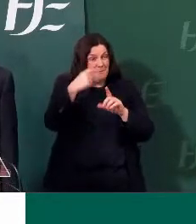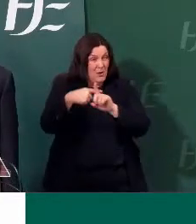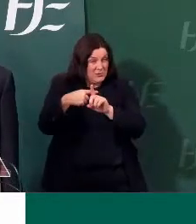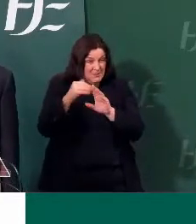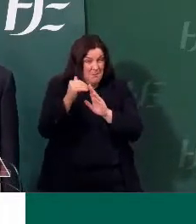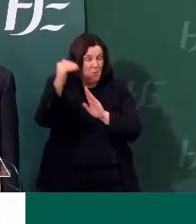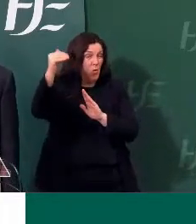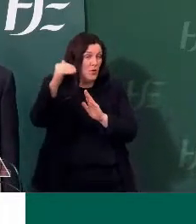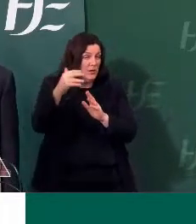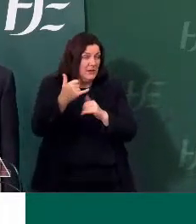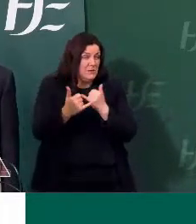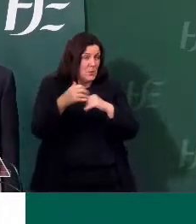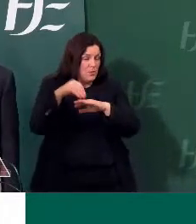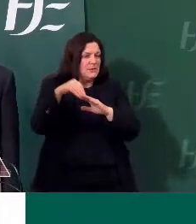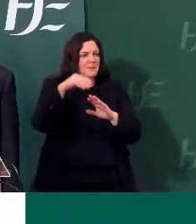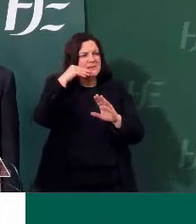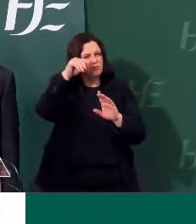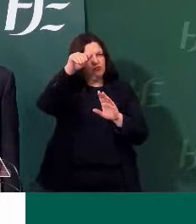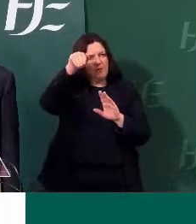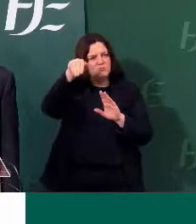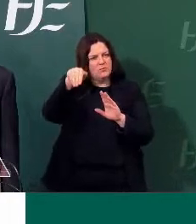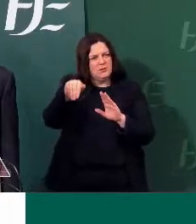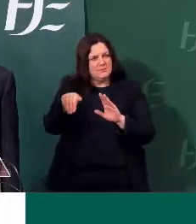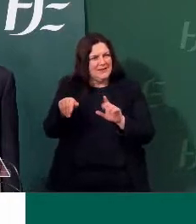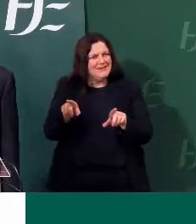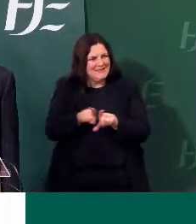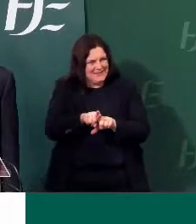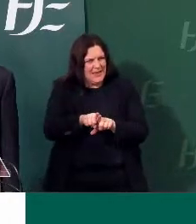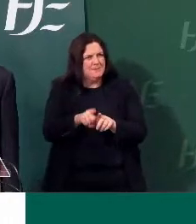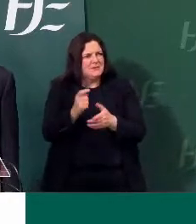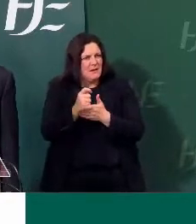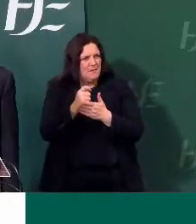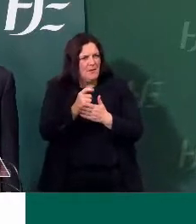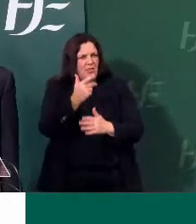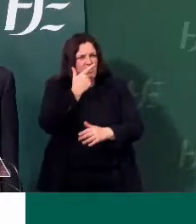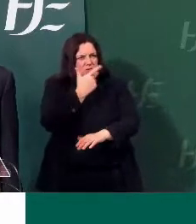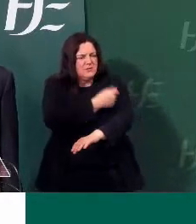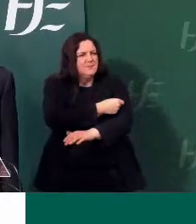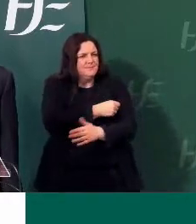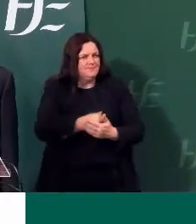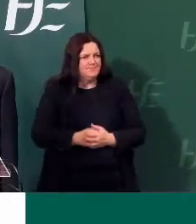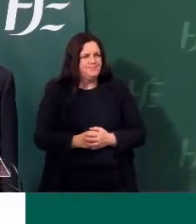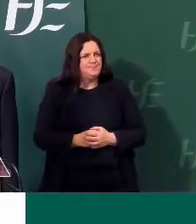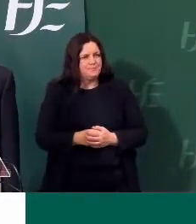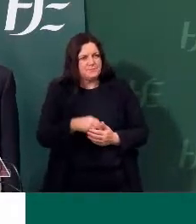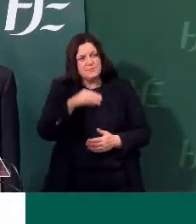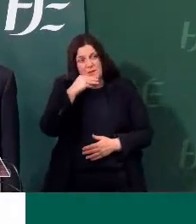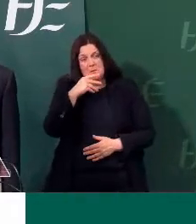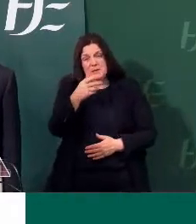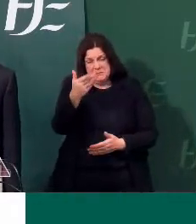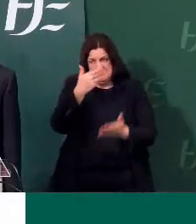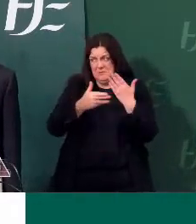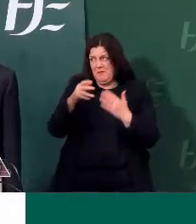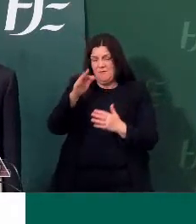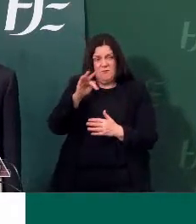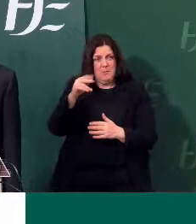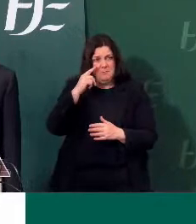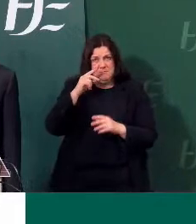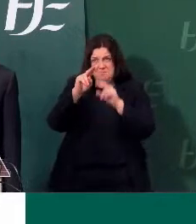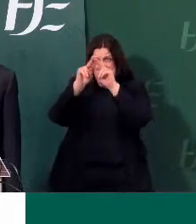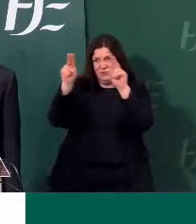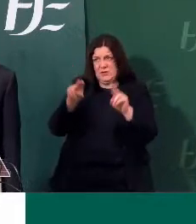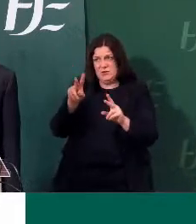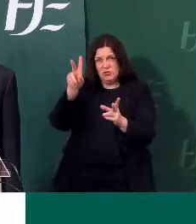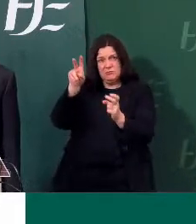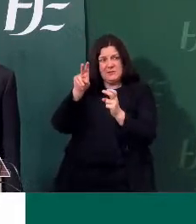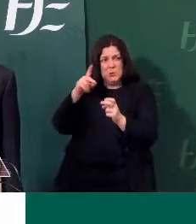74s and the 75 84s, all dropping, coinciding with the booster campaign. And again, suggesting what's been seen internationally, that we see a